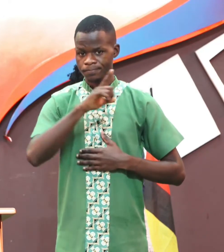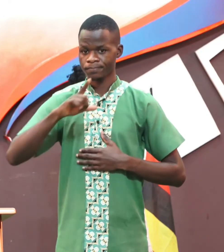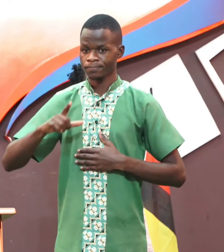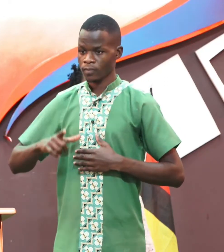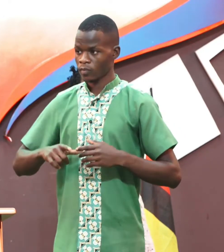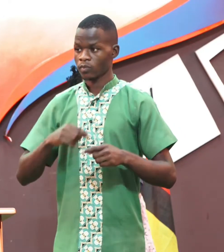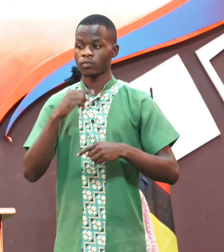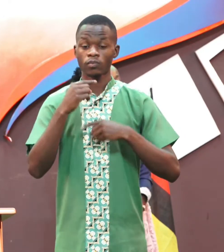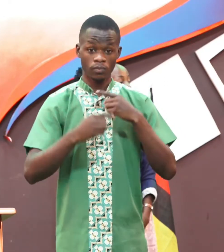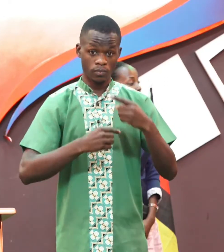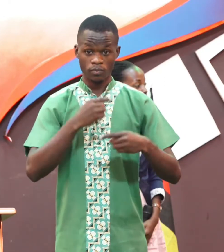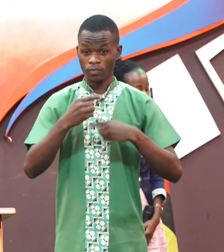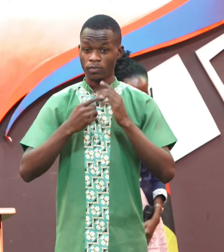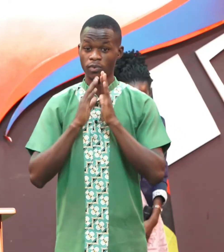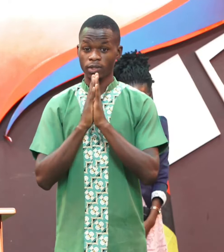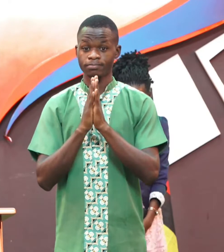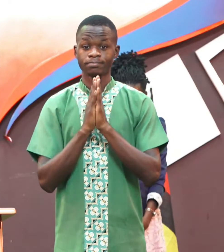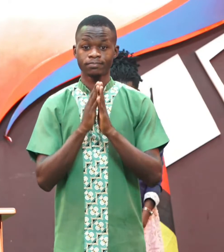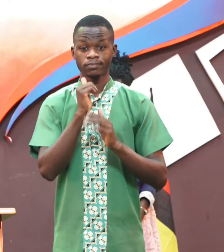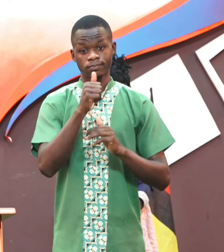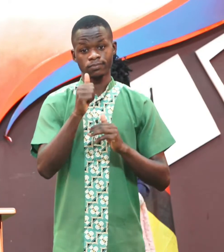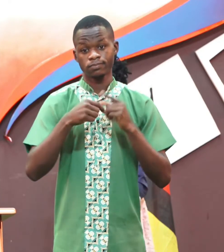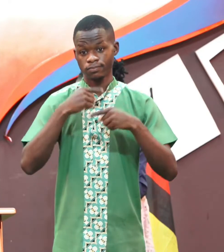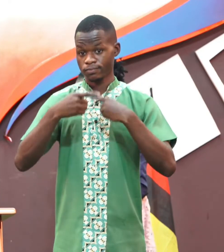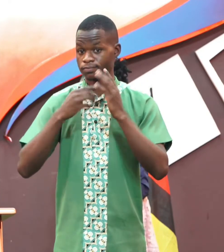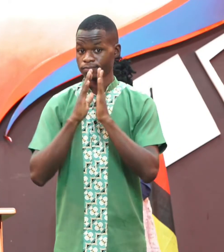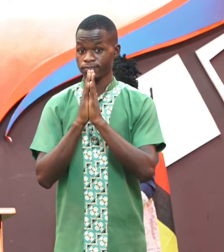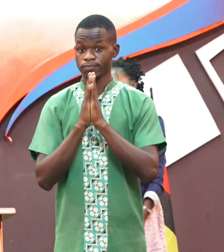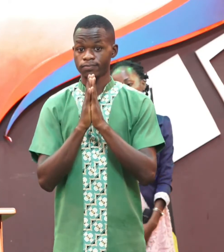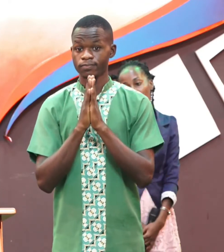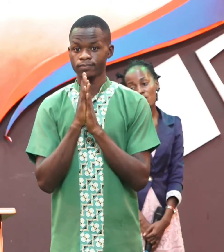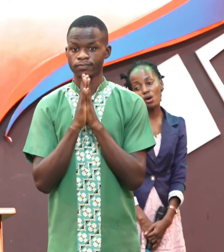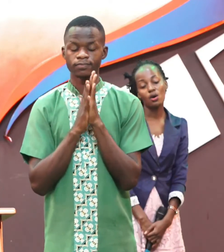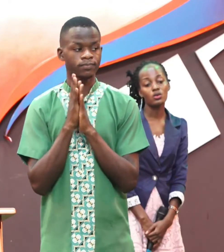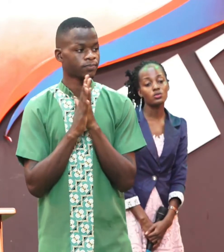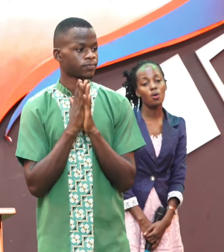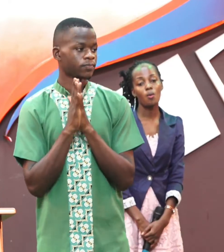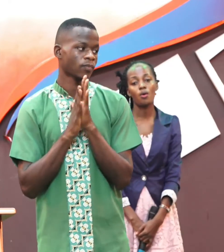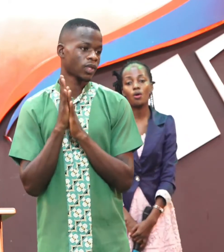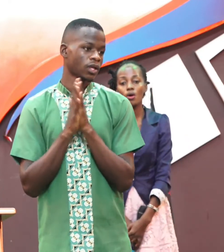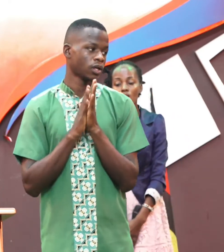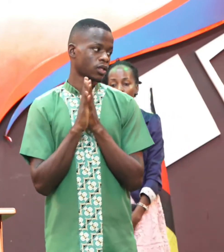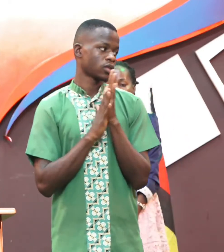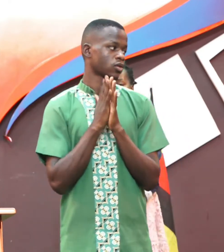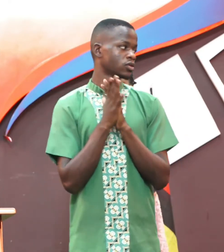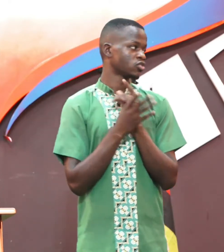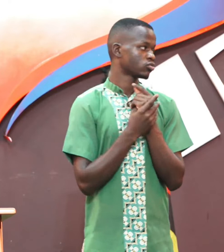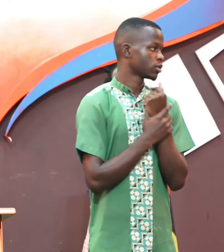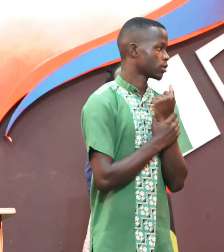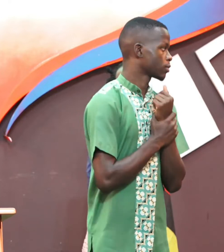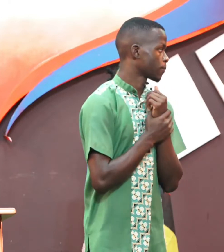wange omutukuvu wa Isirayiri webala okugumira obulumi bw'omusalaba webala okugumira emigo